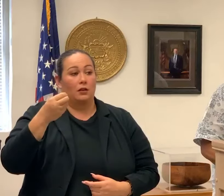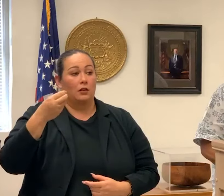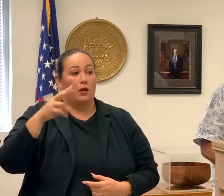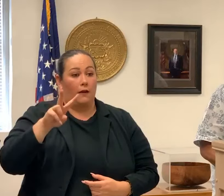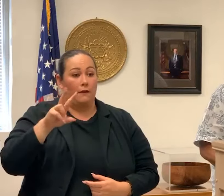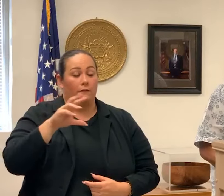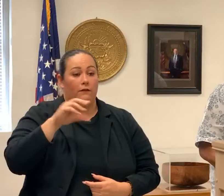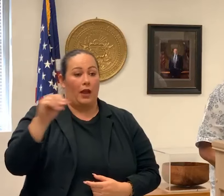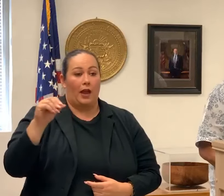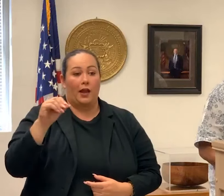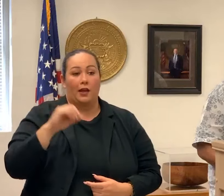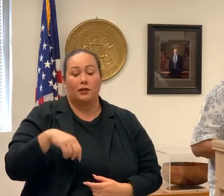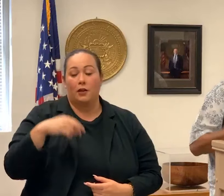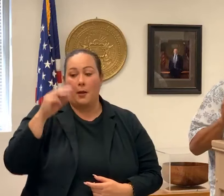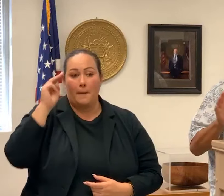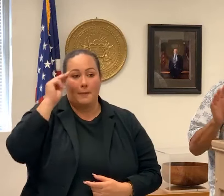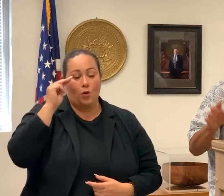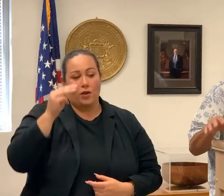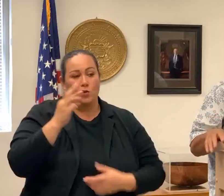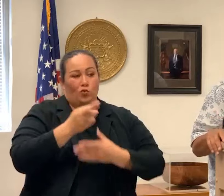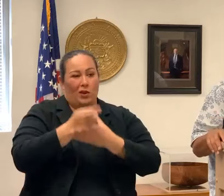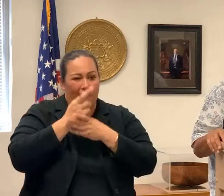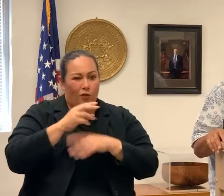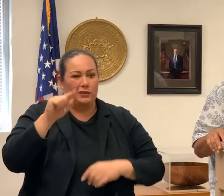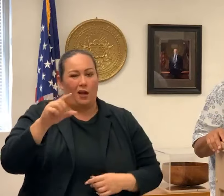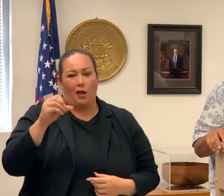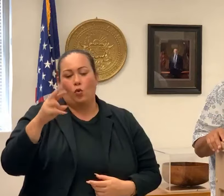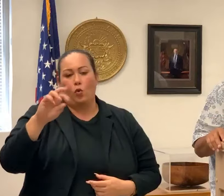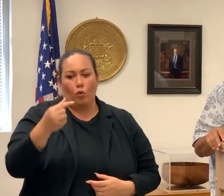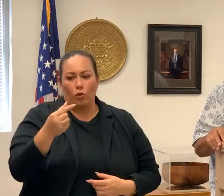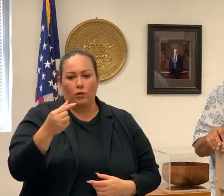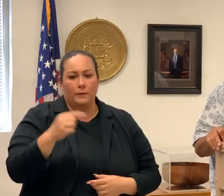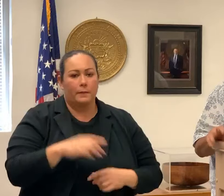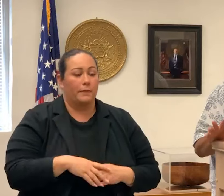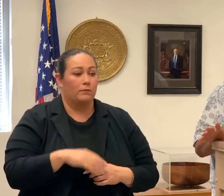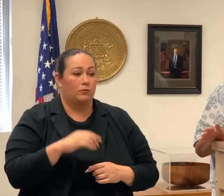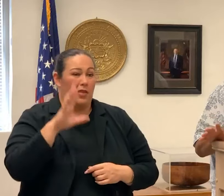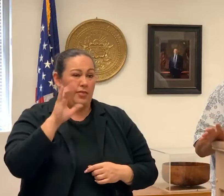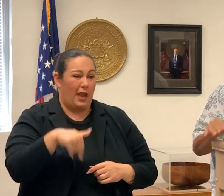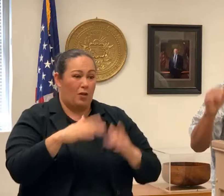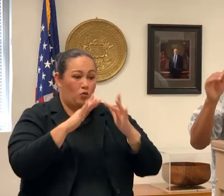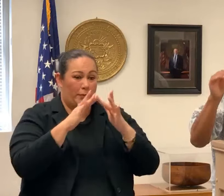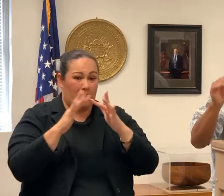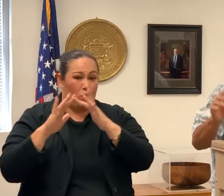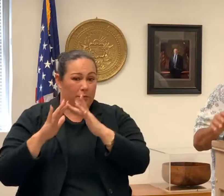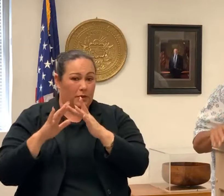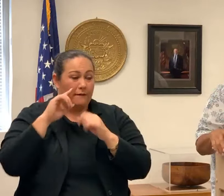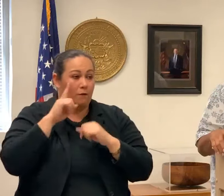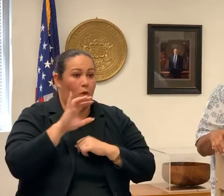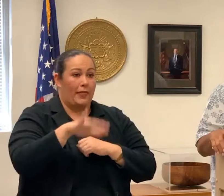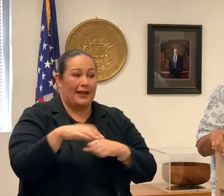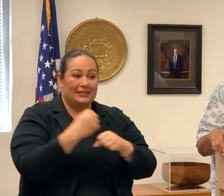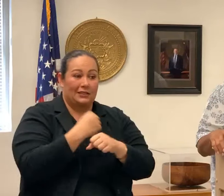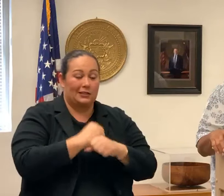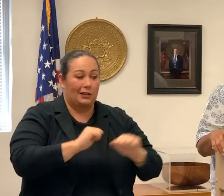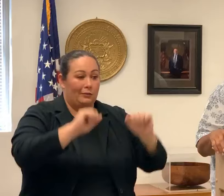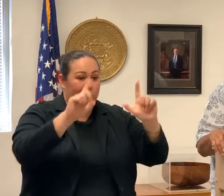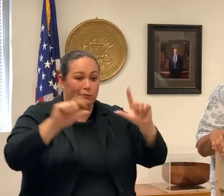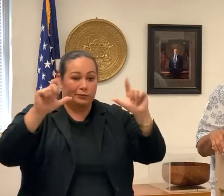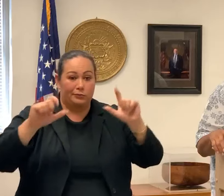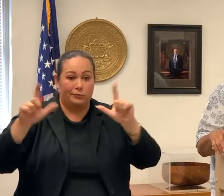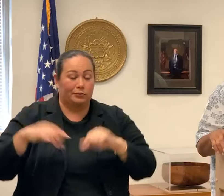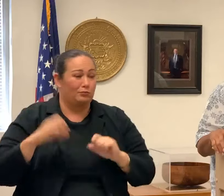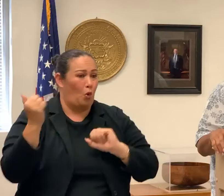Mayor? Yes. .org. Those two websites, for any statistic that you want, go to that website and you can get as